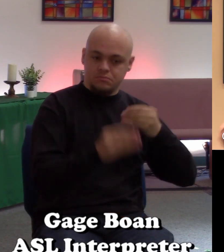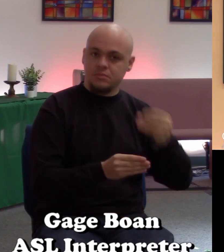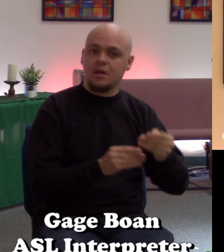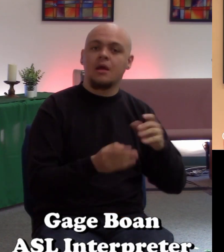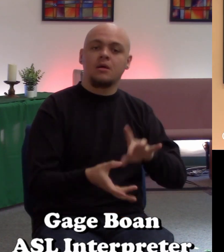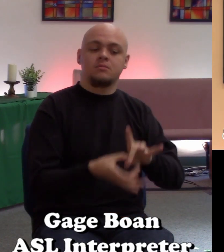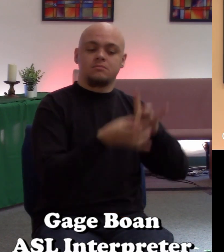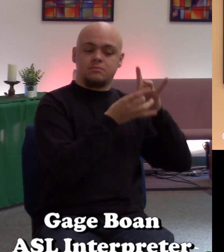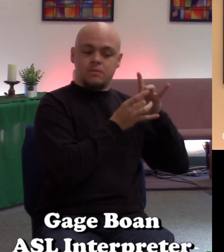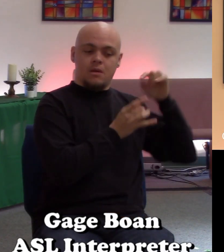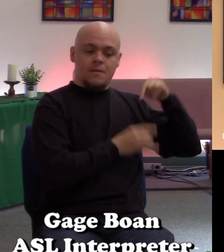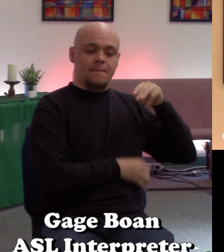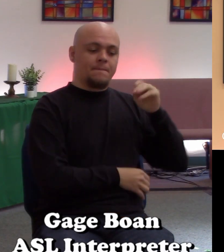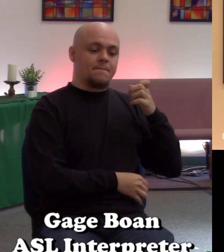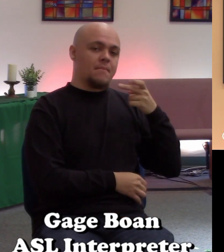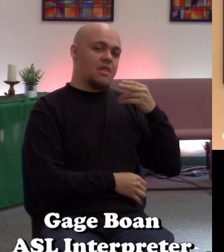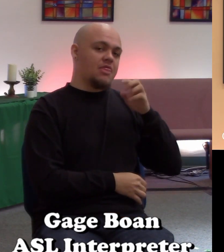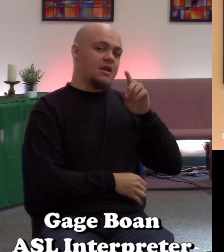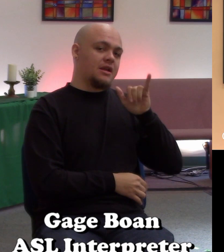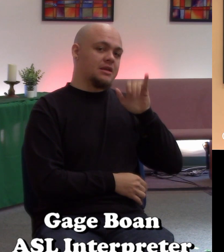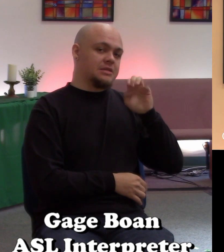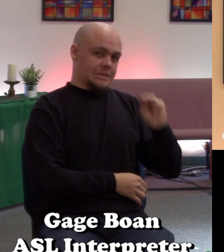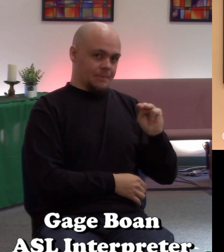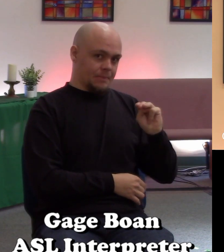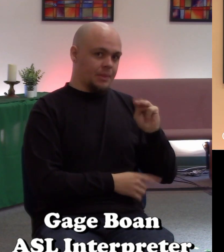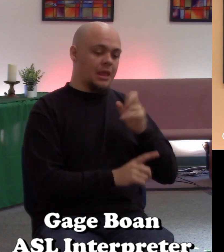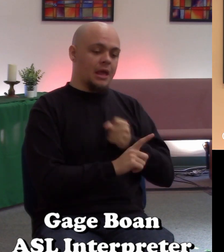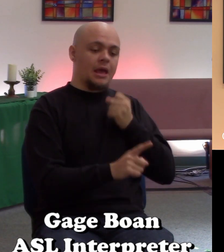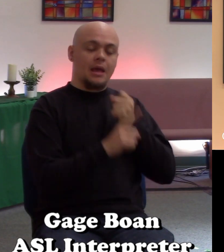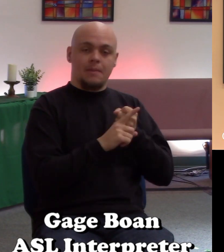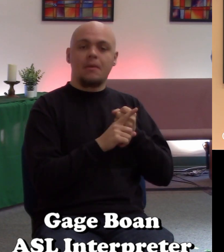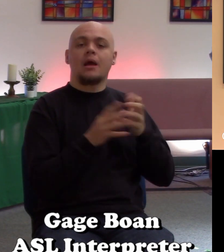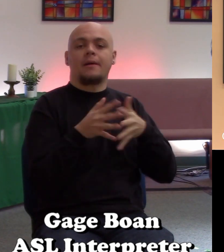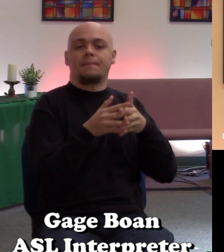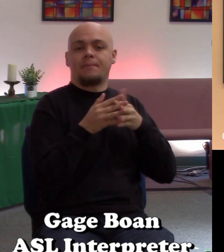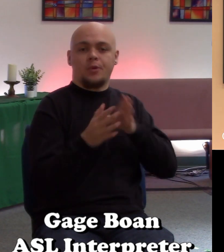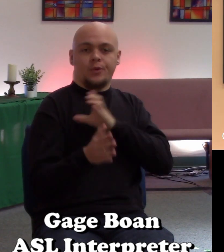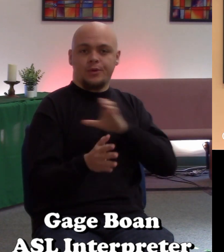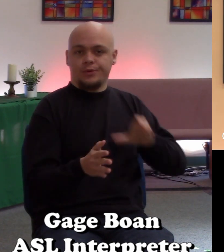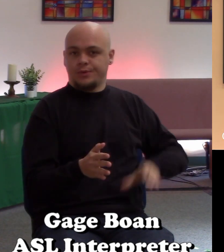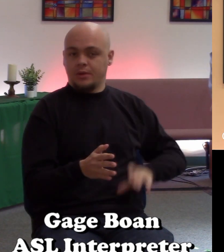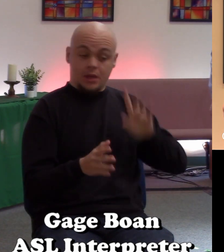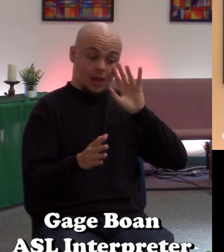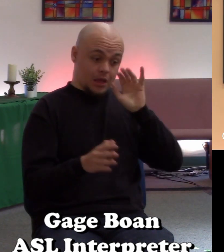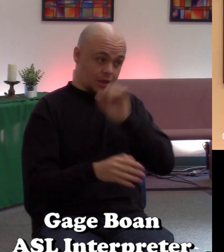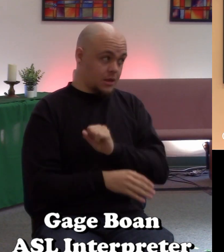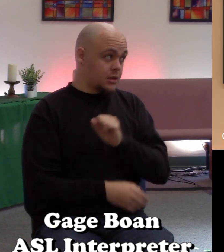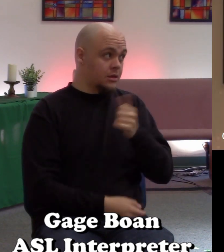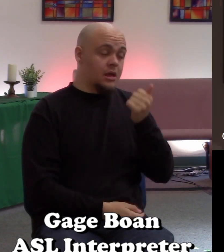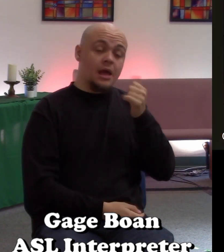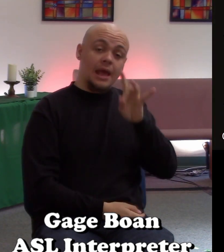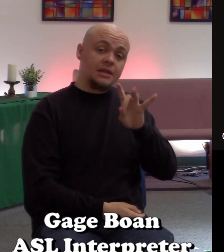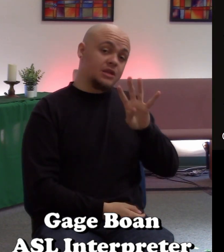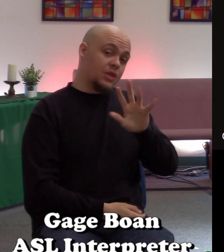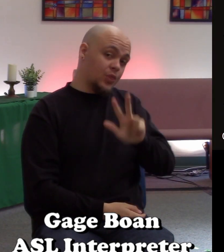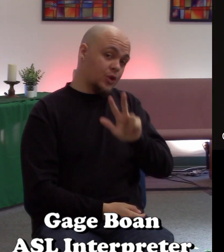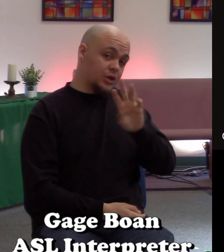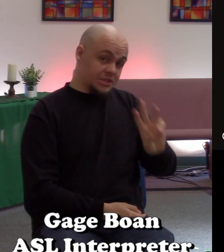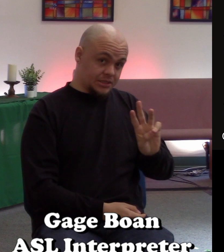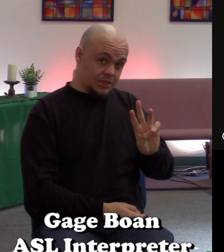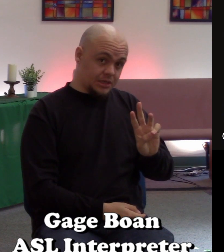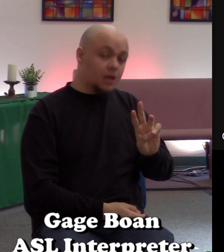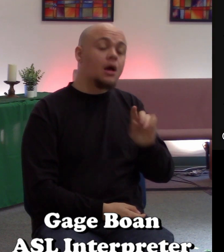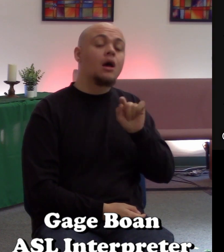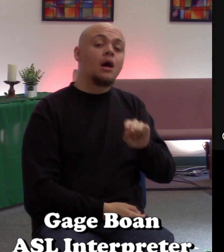Almost everything we do relates to Methodism in some way. Huge impact upon American Christianity. He guessed